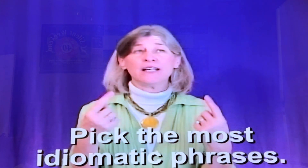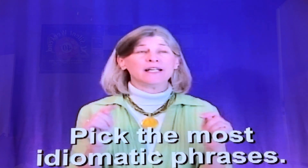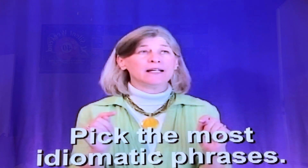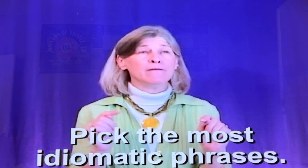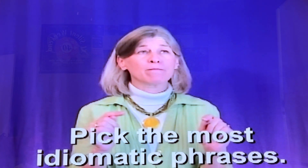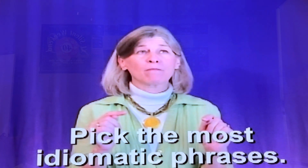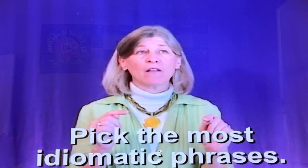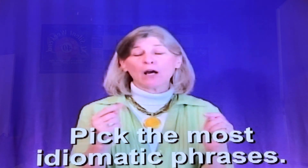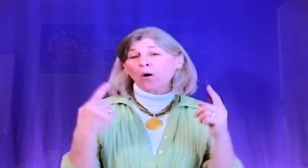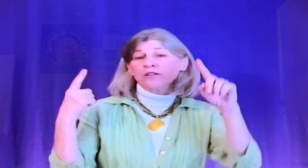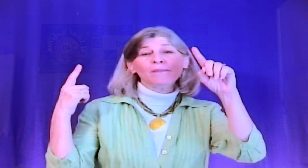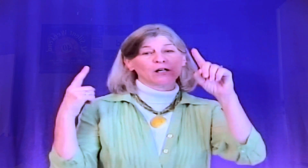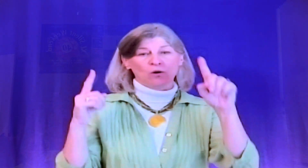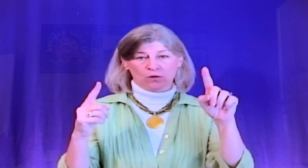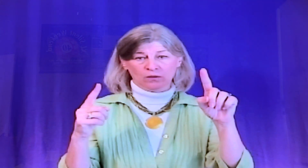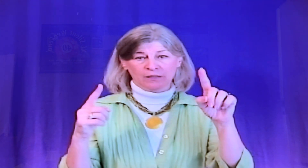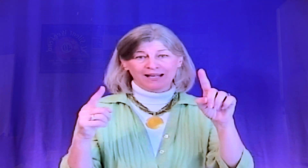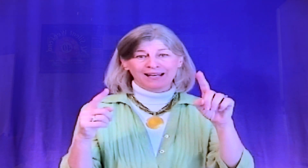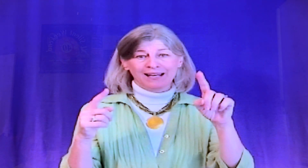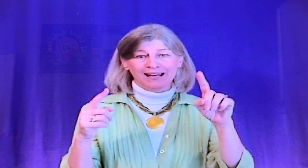the ultimate goal,